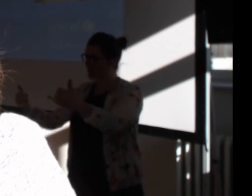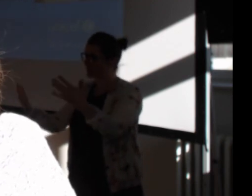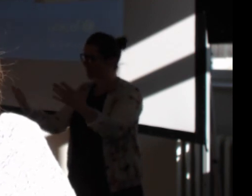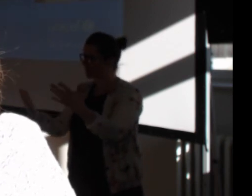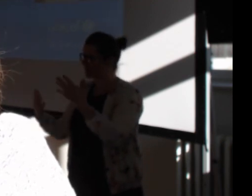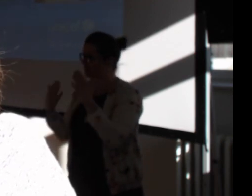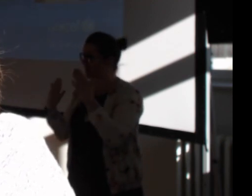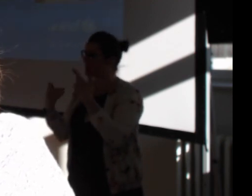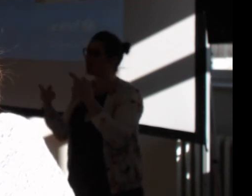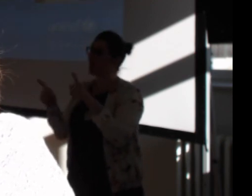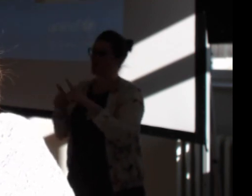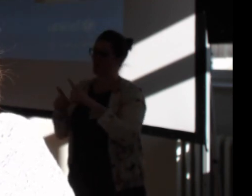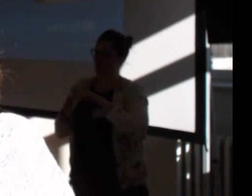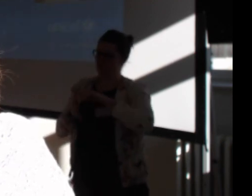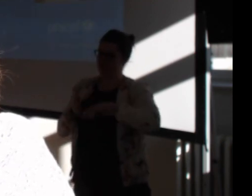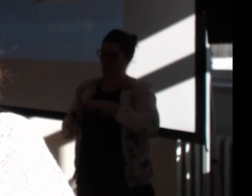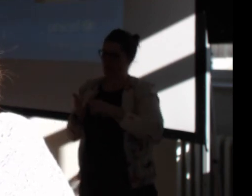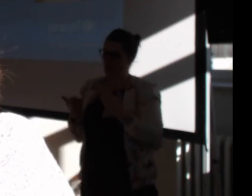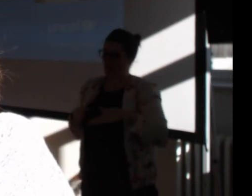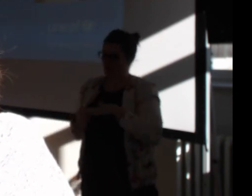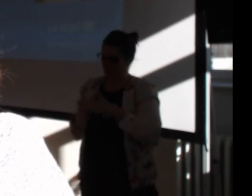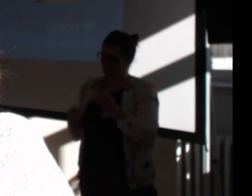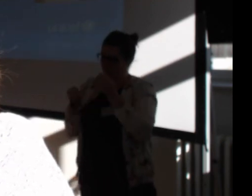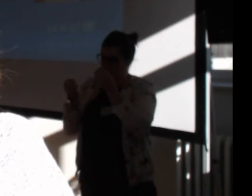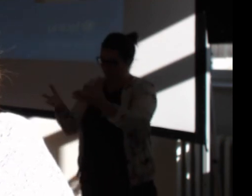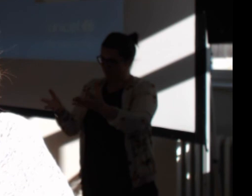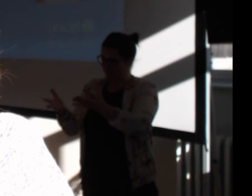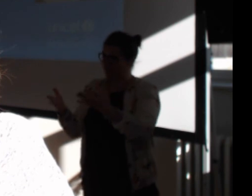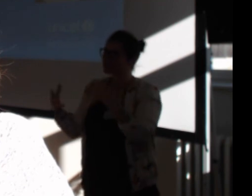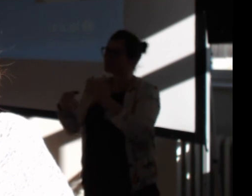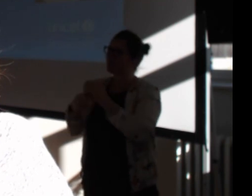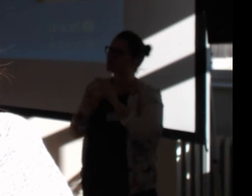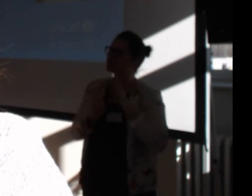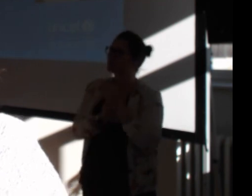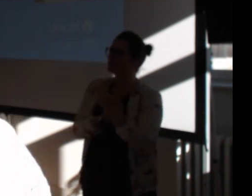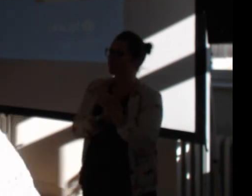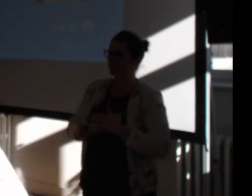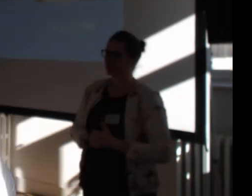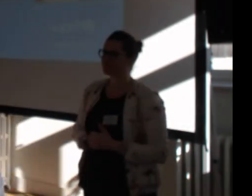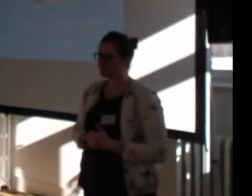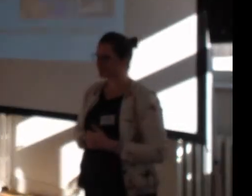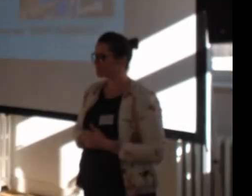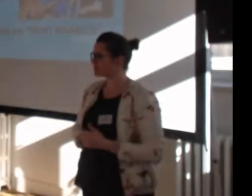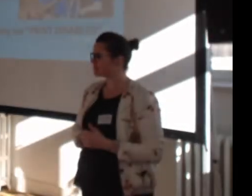hearing about the story of the project that we've been doing with UNICEF.